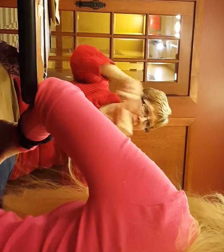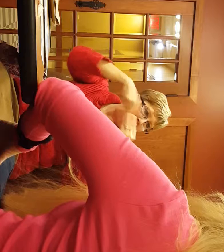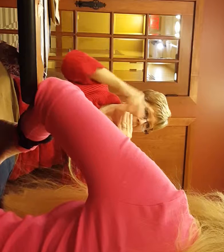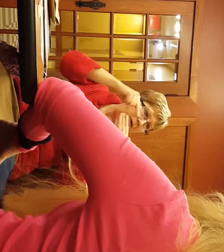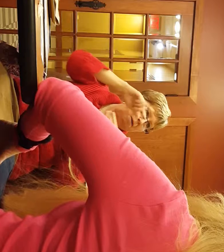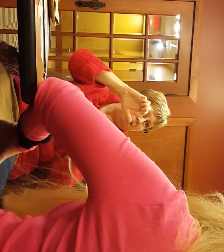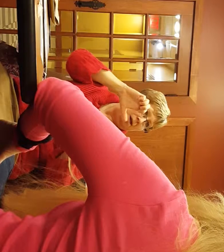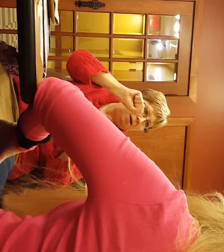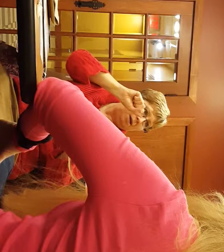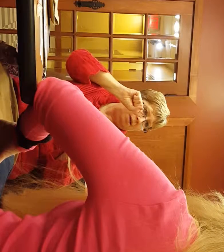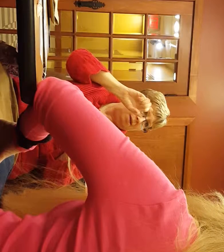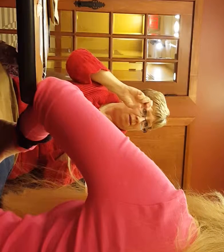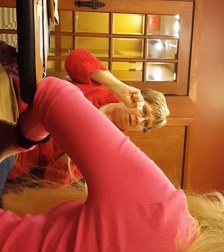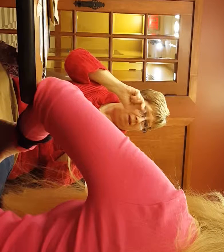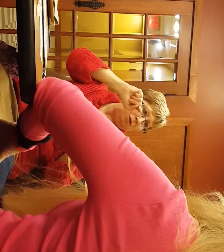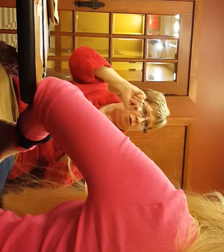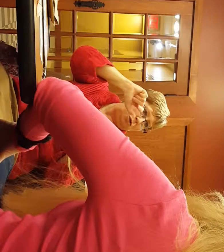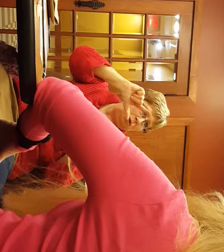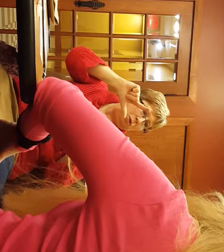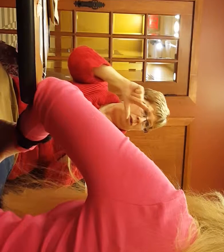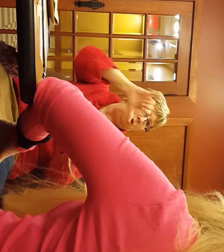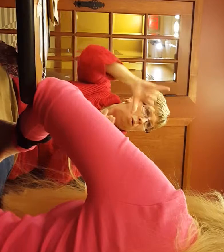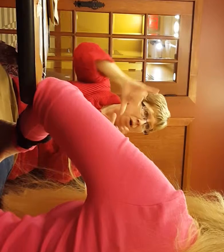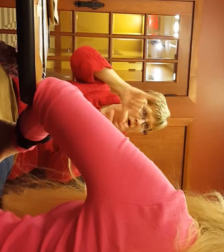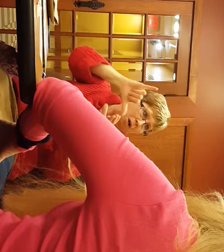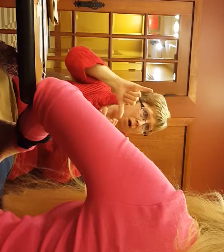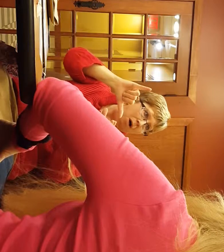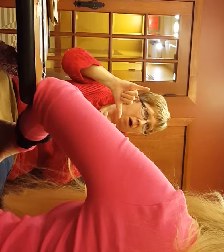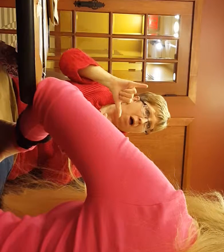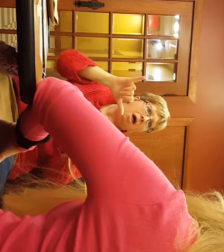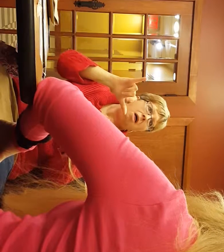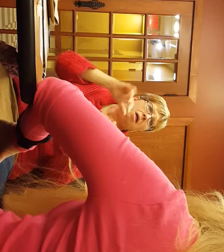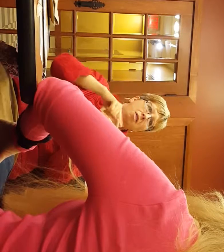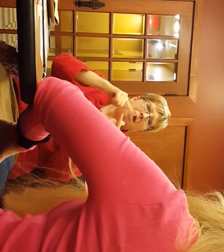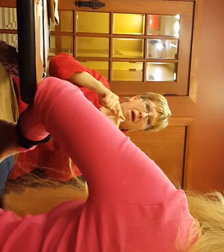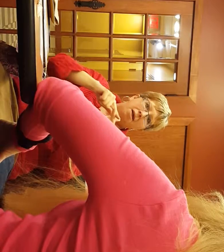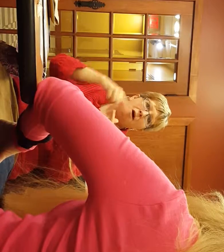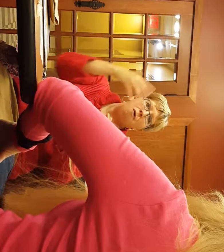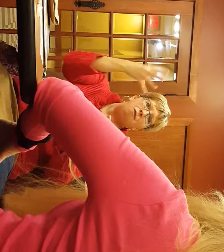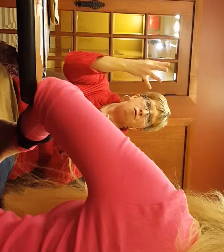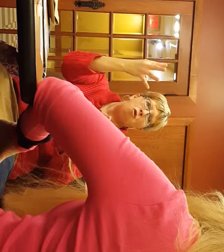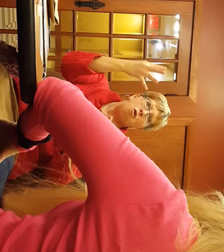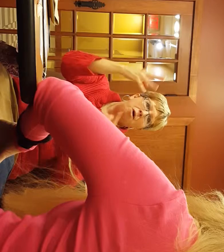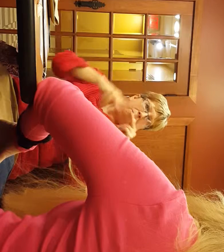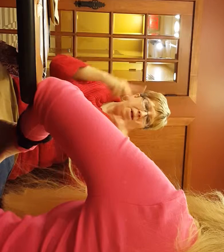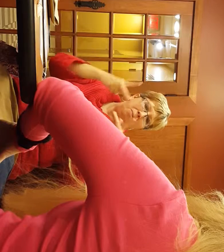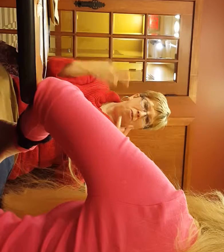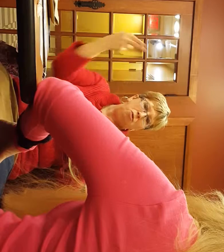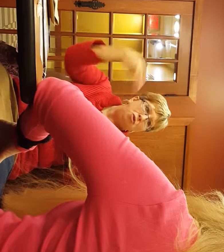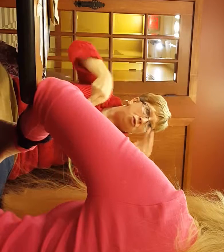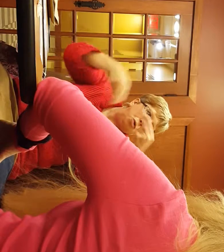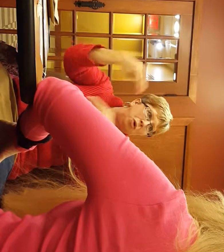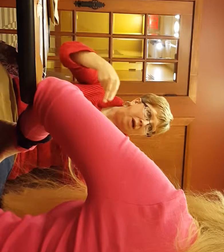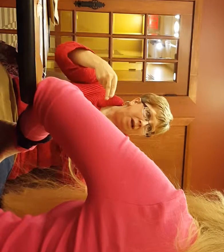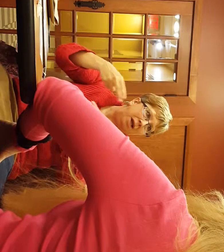people that had enrolled as members. And by the time the next month was over, there was another 3 or 4 people. And that